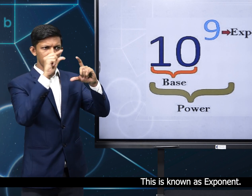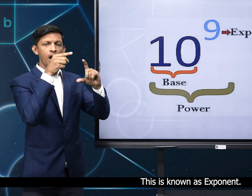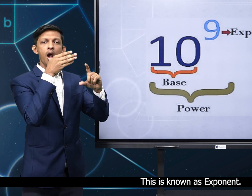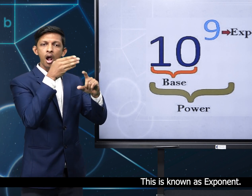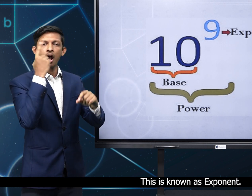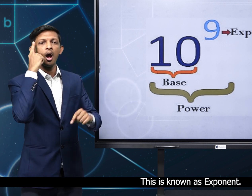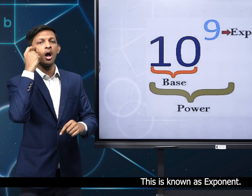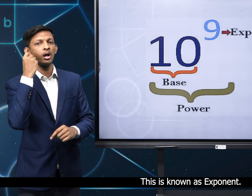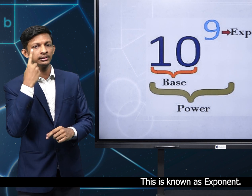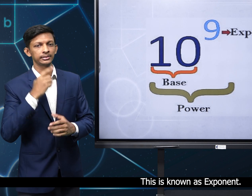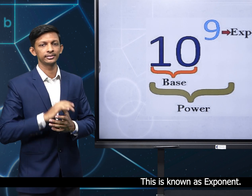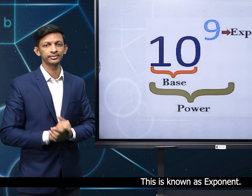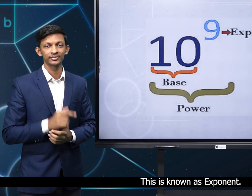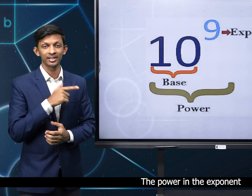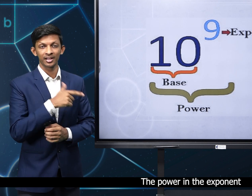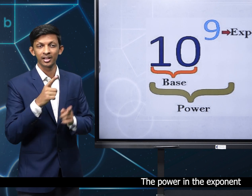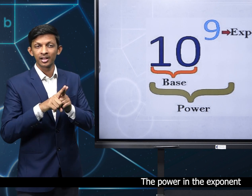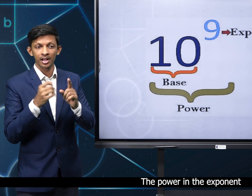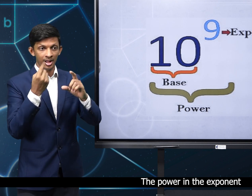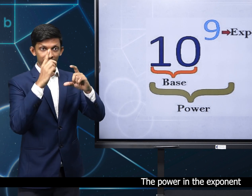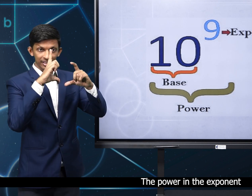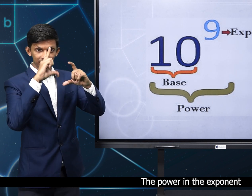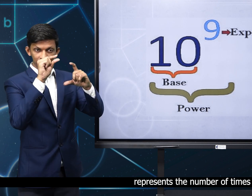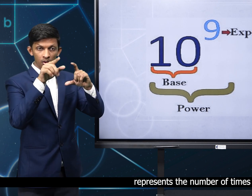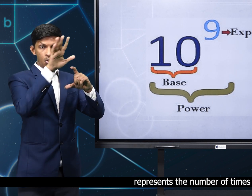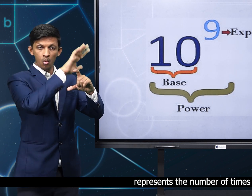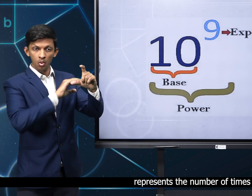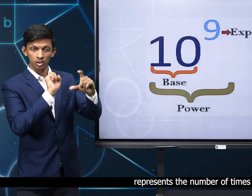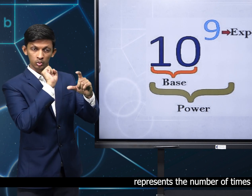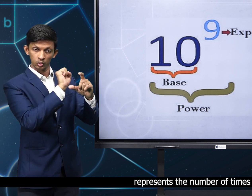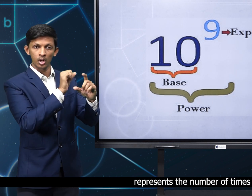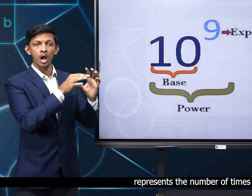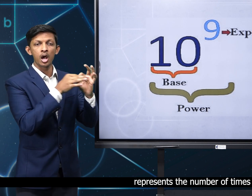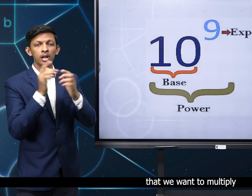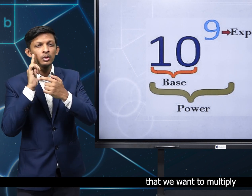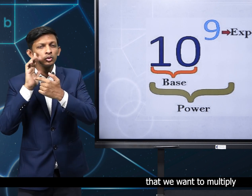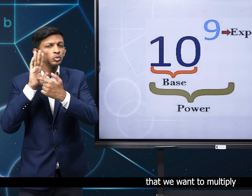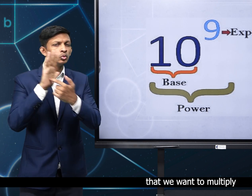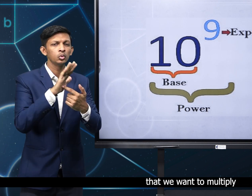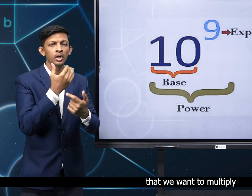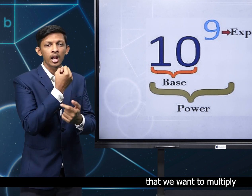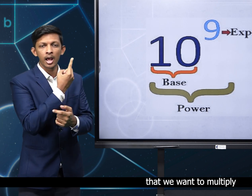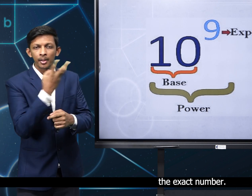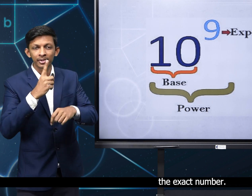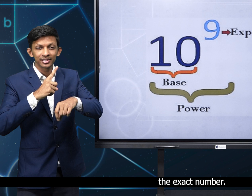exponent. The power in the exponent represents the number of times that we want to multiply the exact